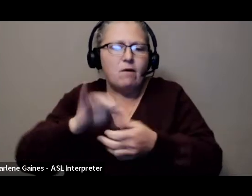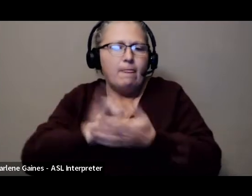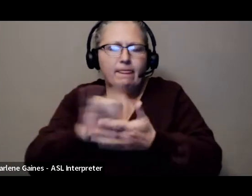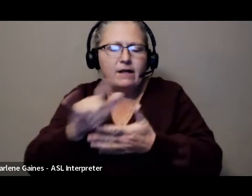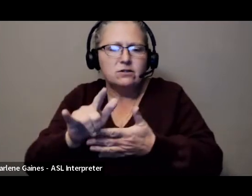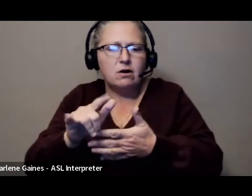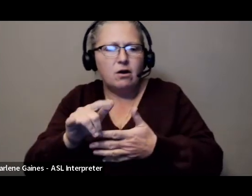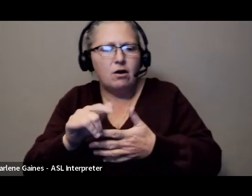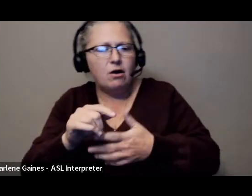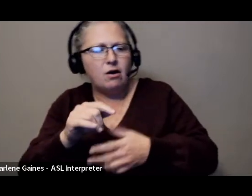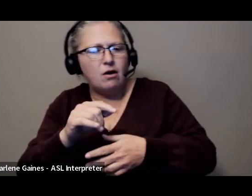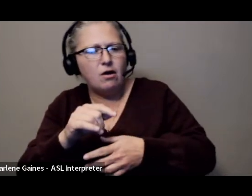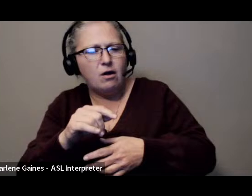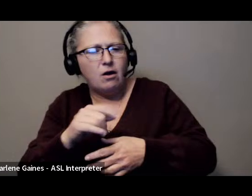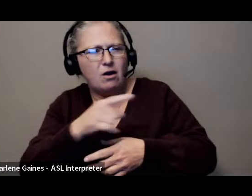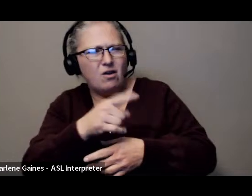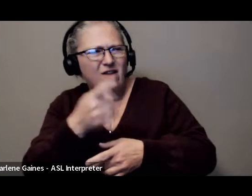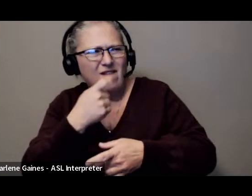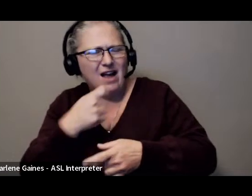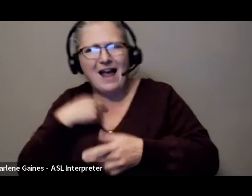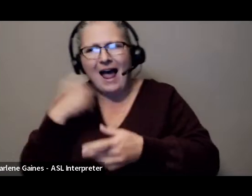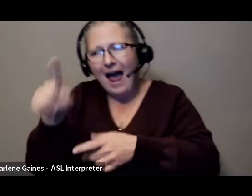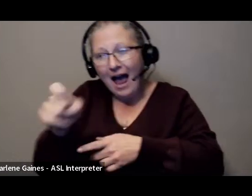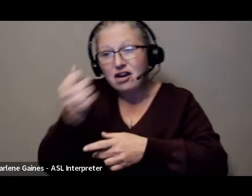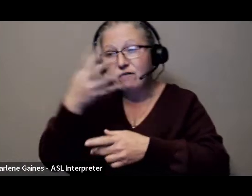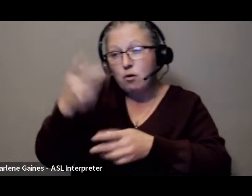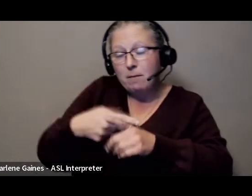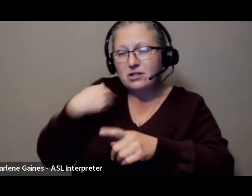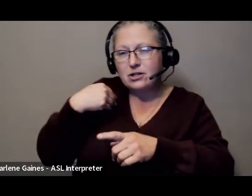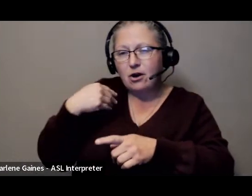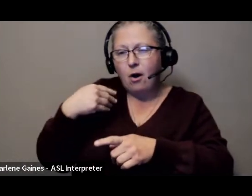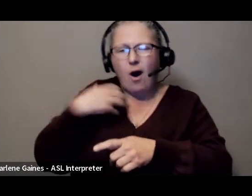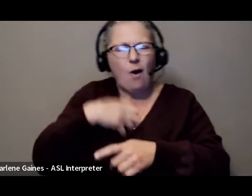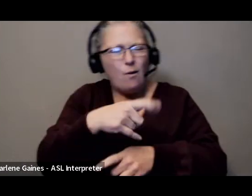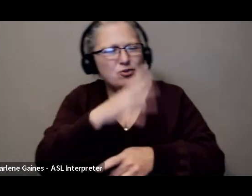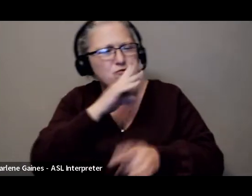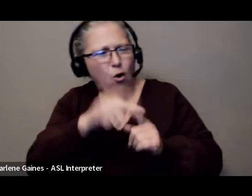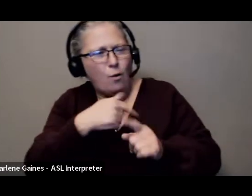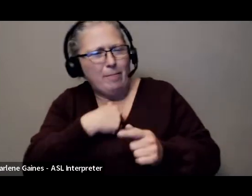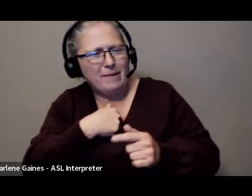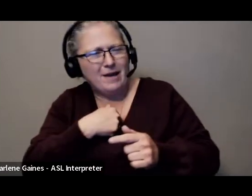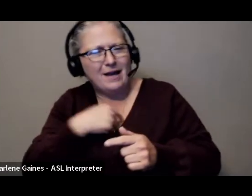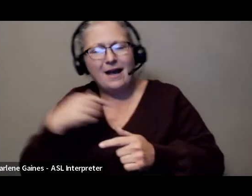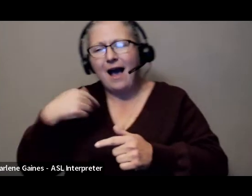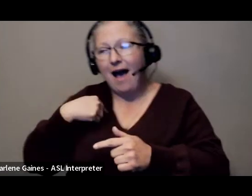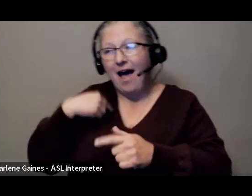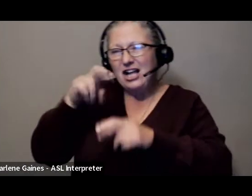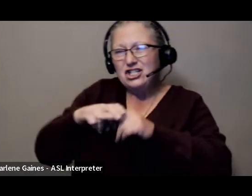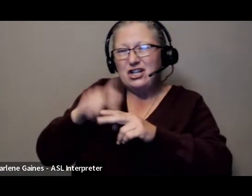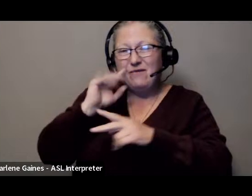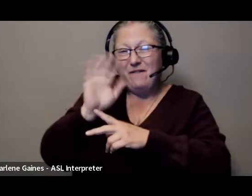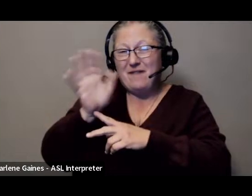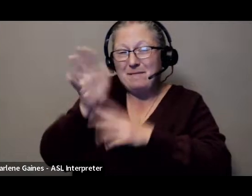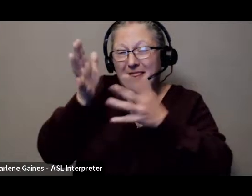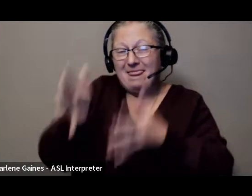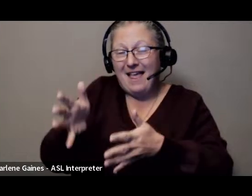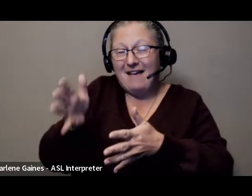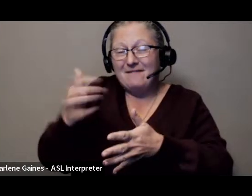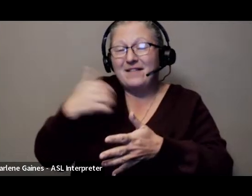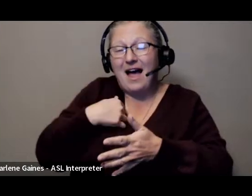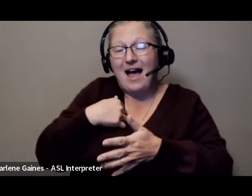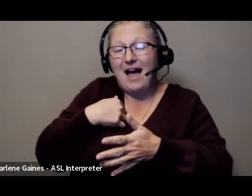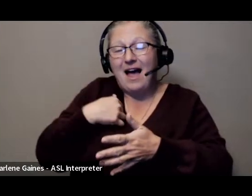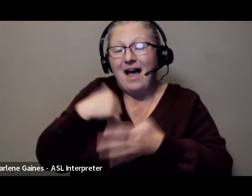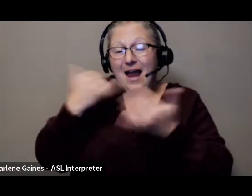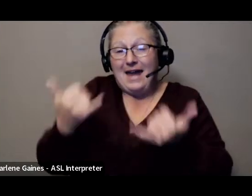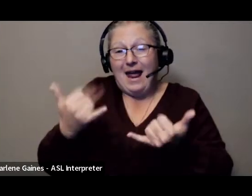Lamb. reason why you asked me. Well, that, I and wanted to do ask it. you a few months ago, but I've been, I just wish you would You know have. what? I'm sorry. Yeah. I get to be chair for like about 5 No, more minutes. So in